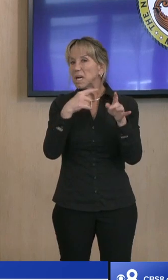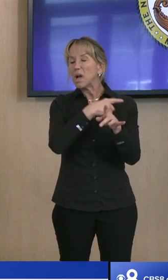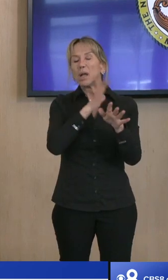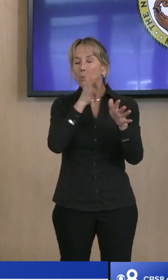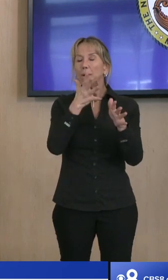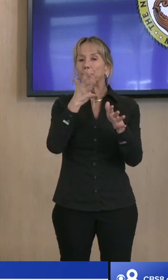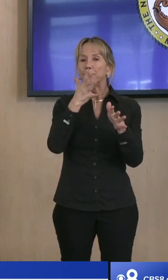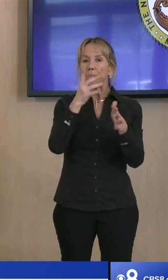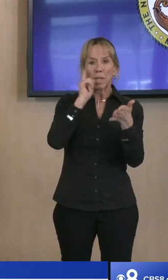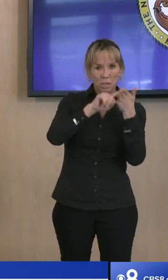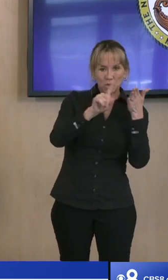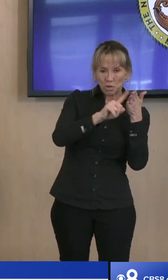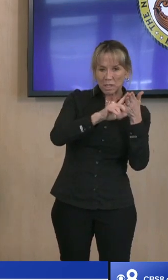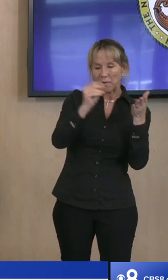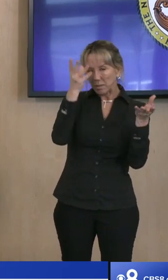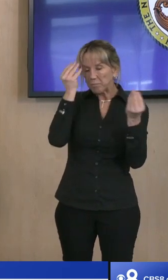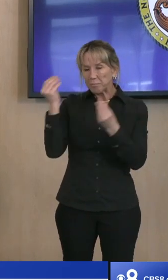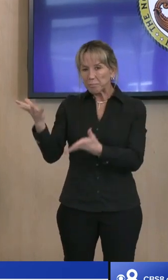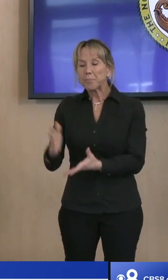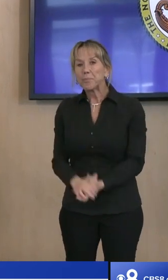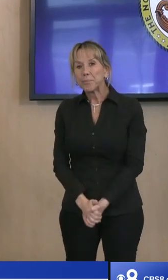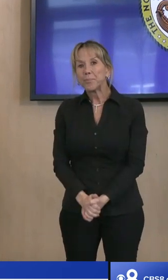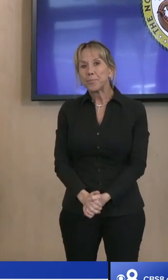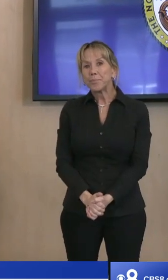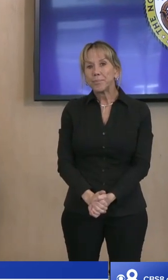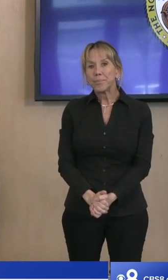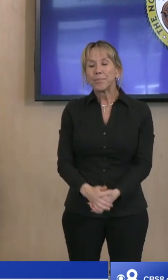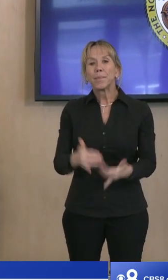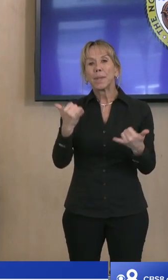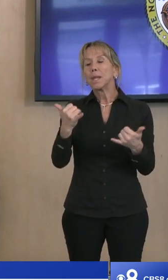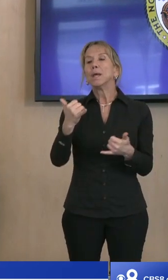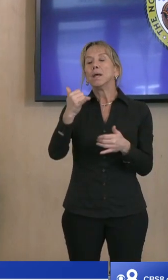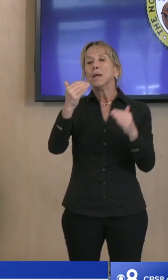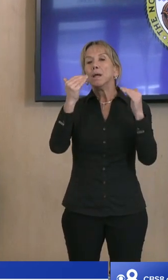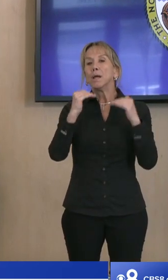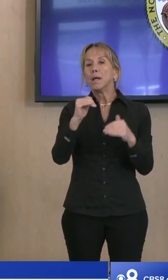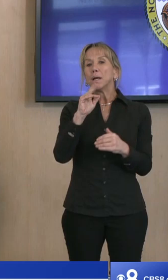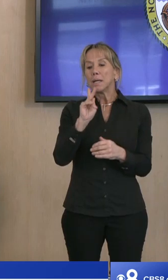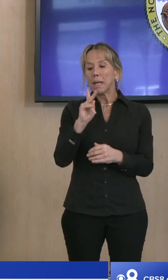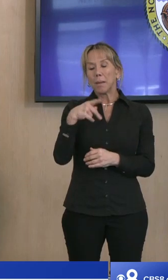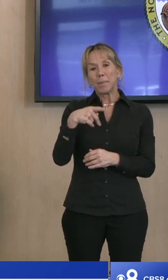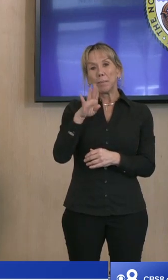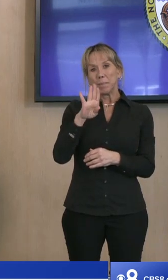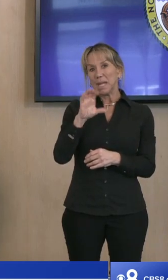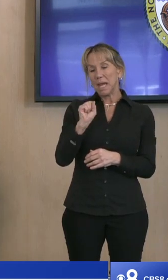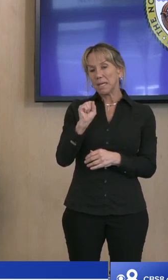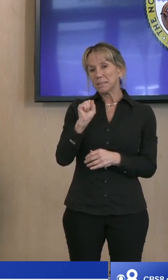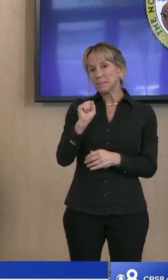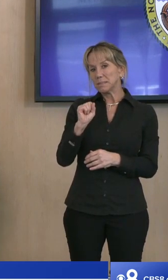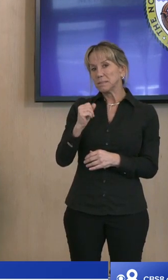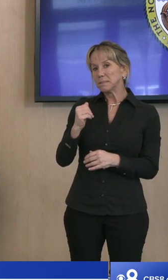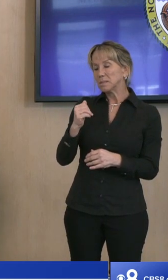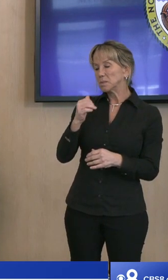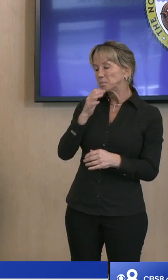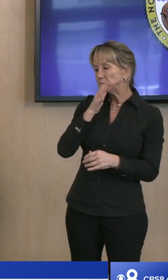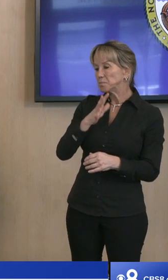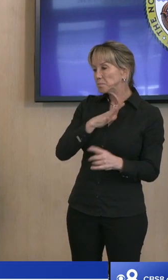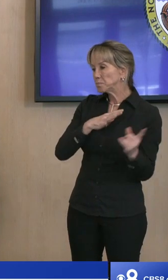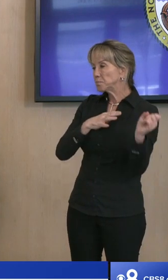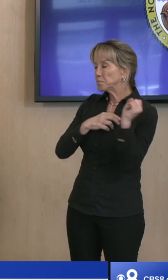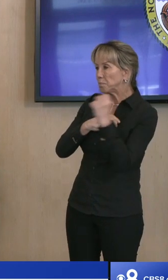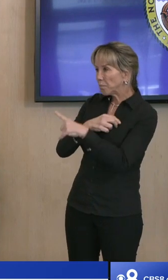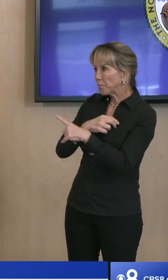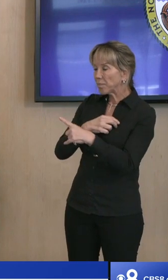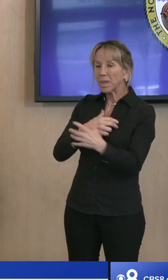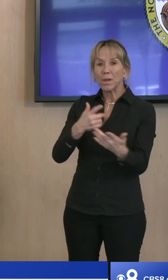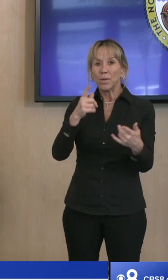Okay. All right. I'm going to go to a question from Taryn Mento from KPBS. She has a question for all or